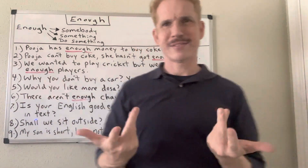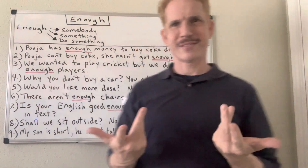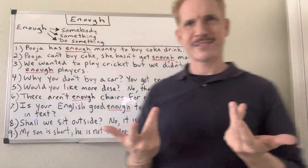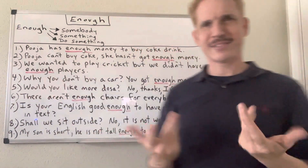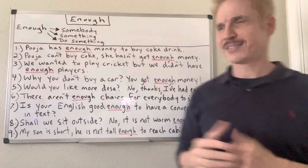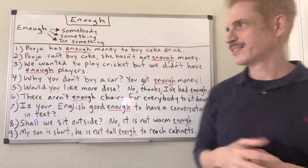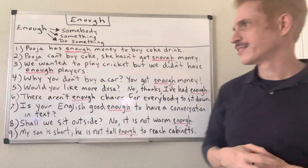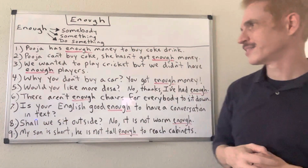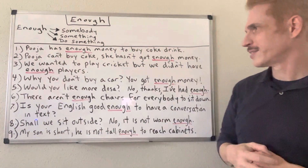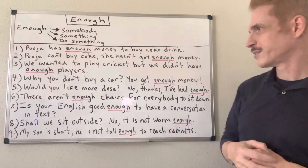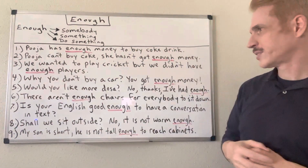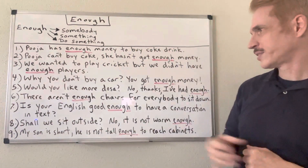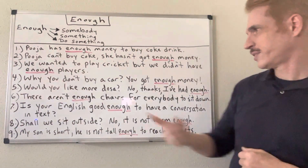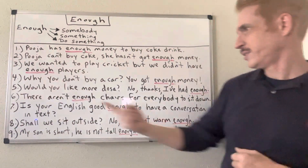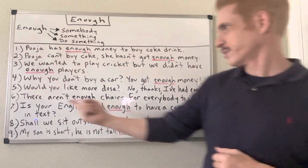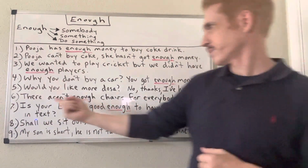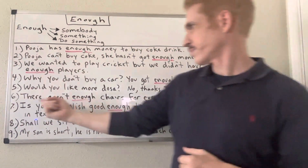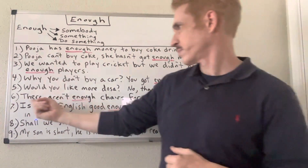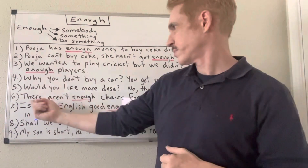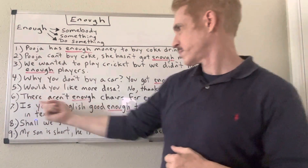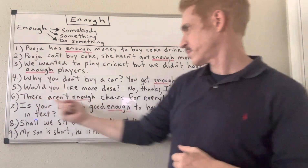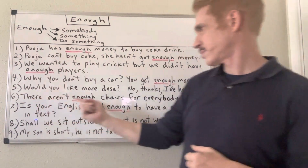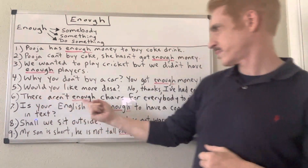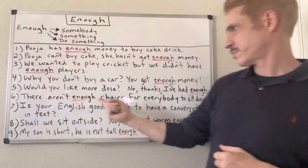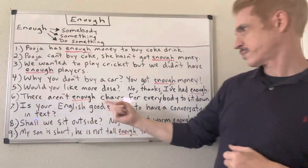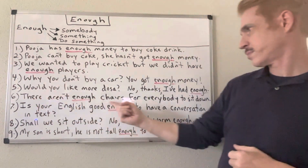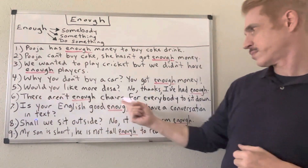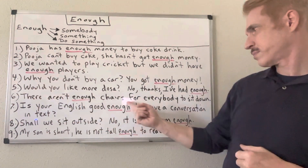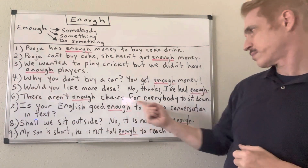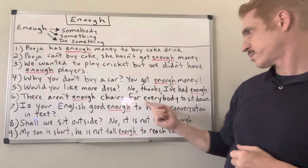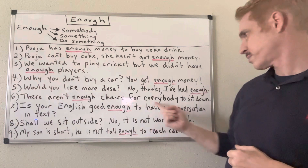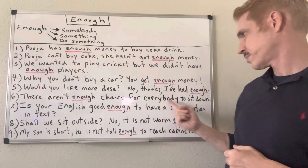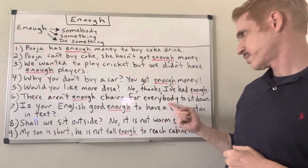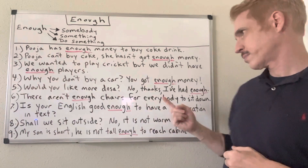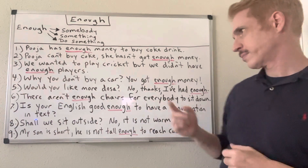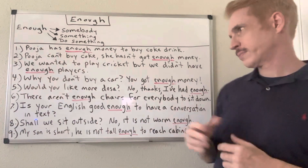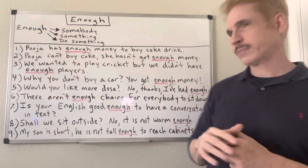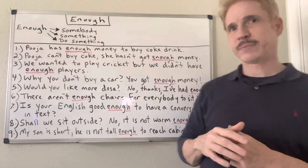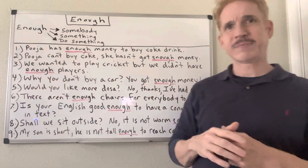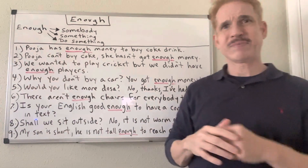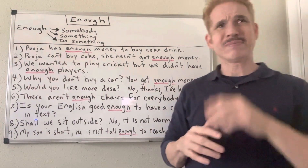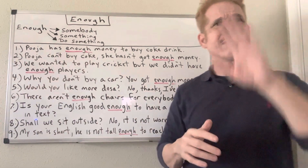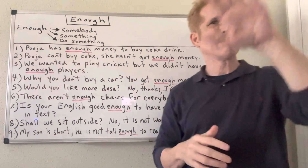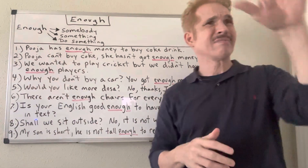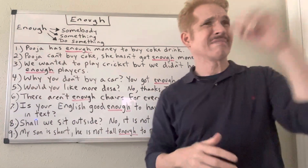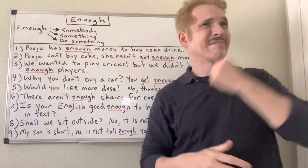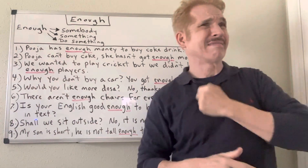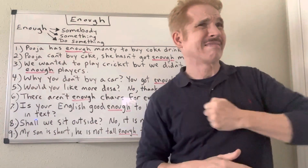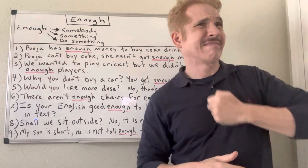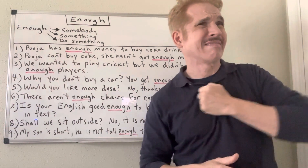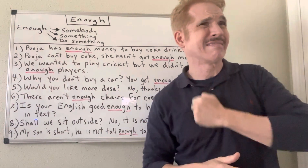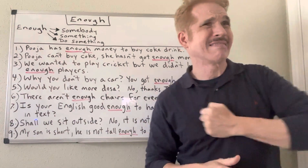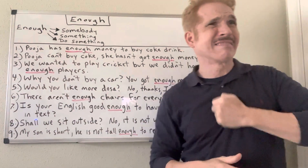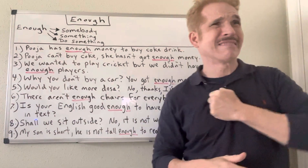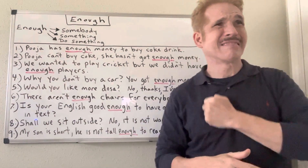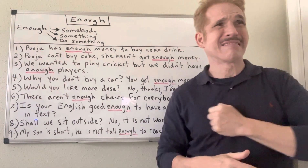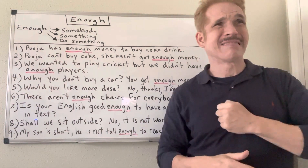had to be adjusted, I just say, here's the end for the proof for the operation team who have developed the